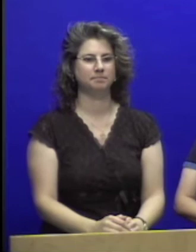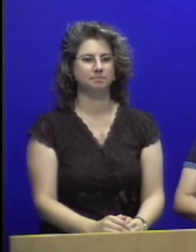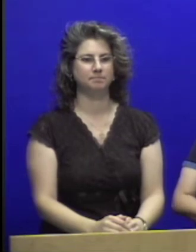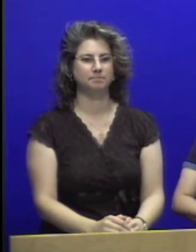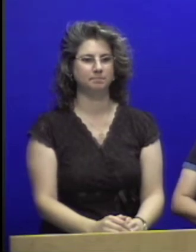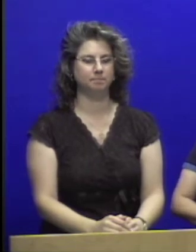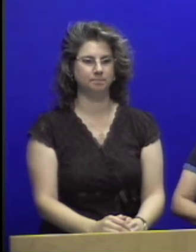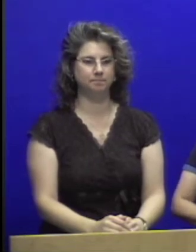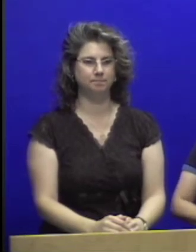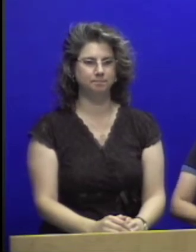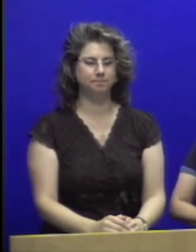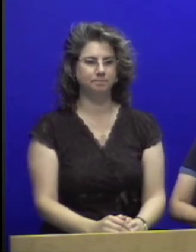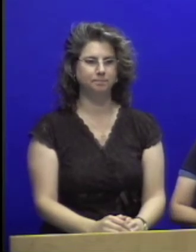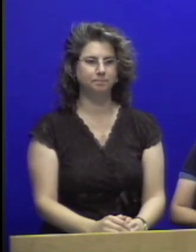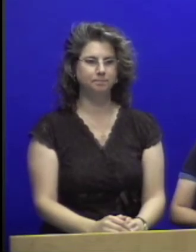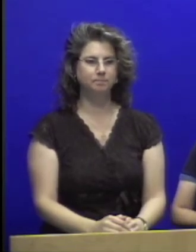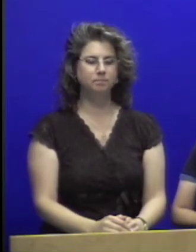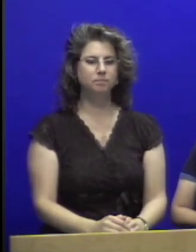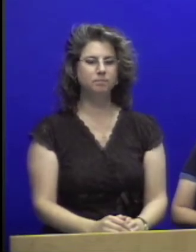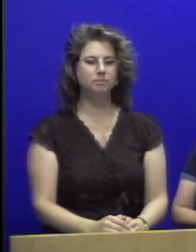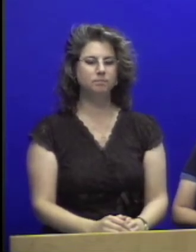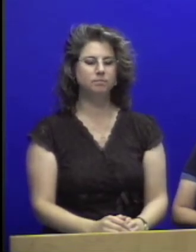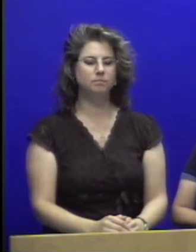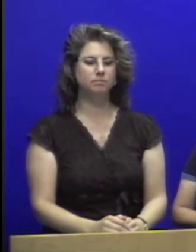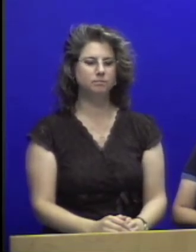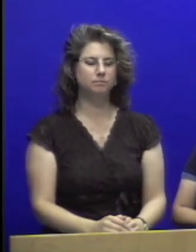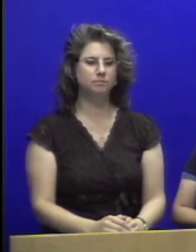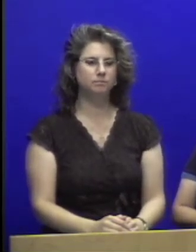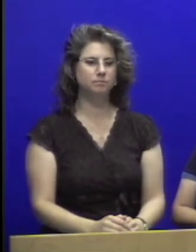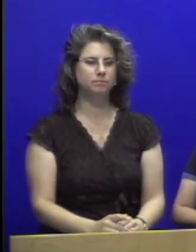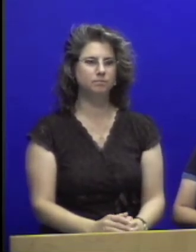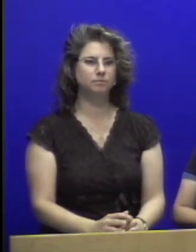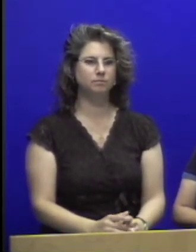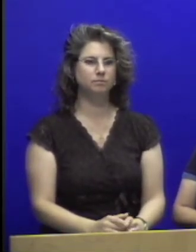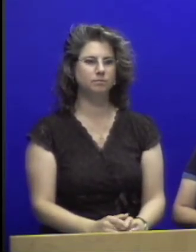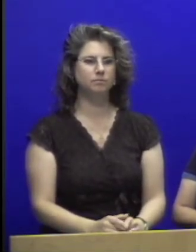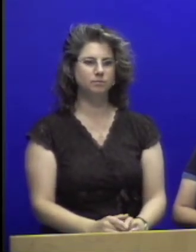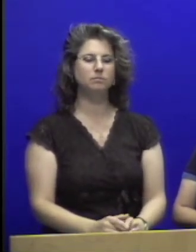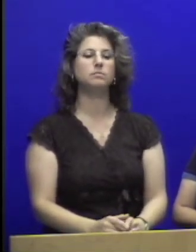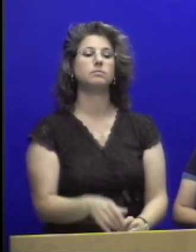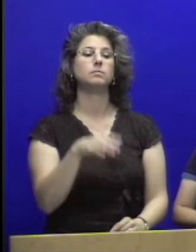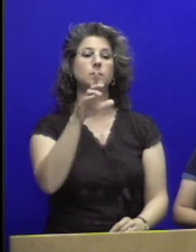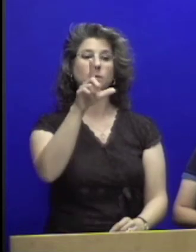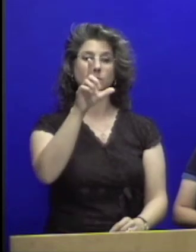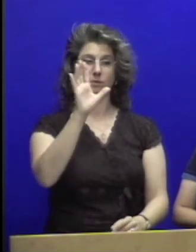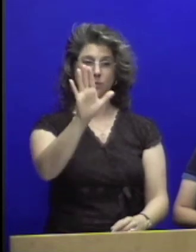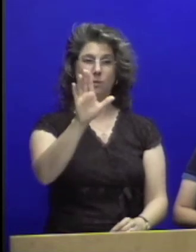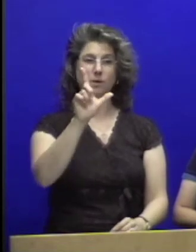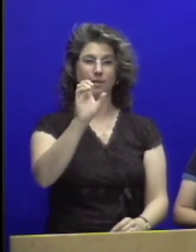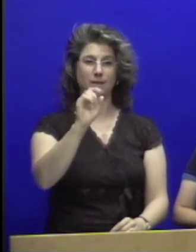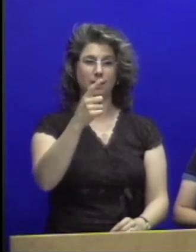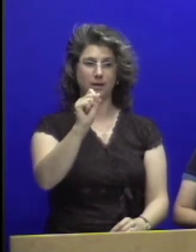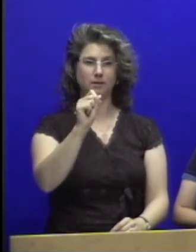The other thing is we will put on some boots on your legs